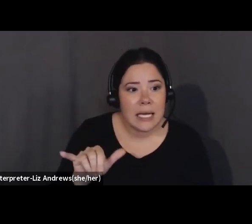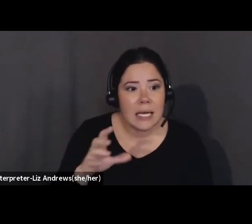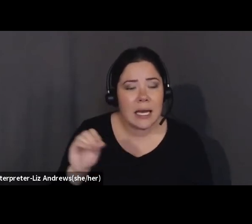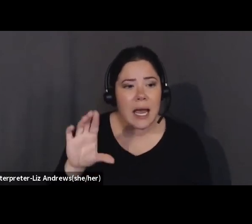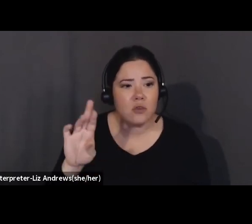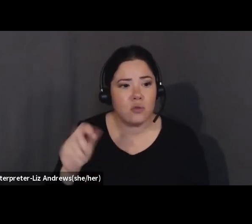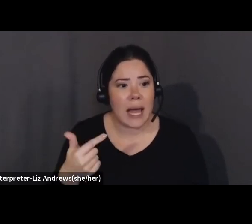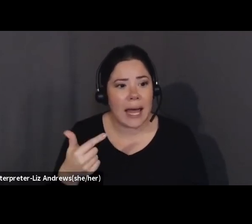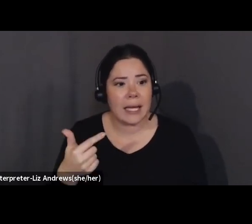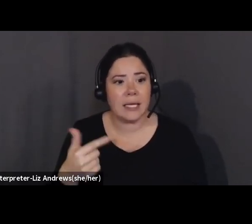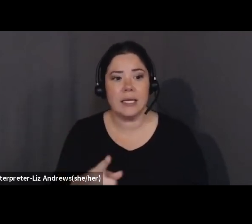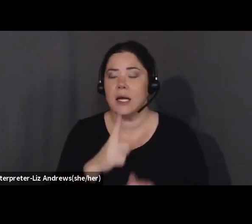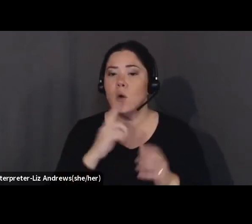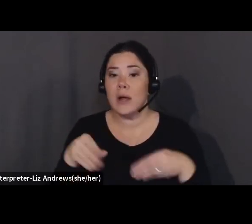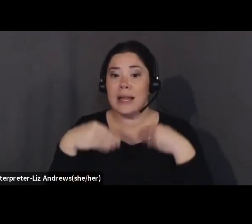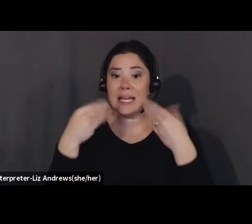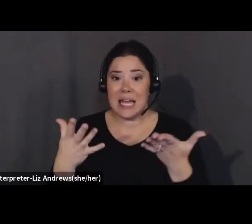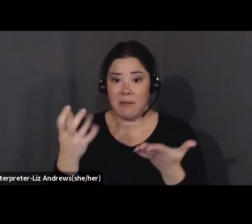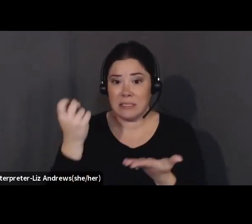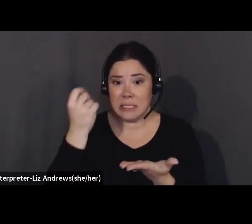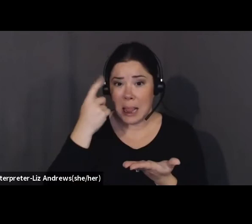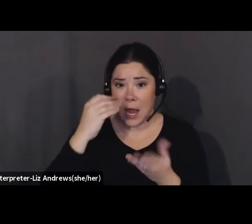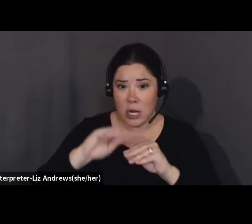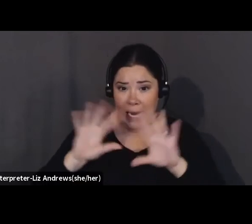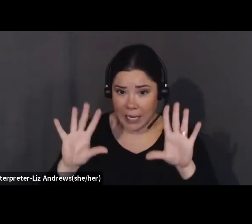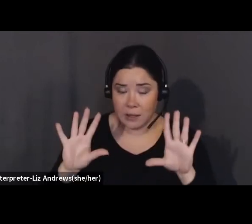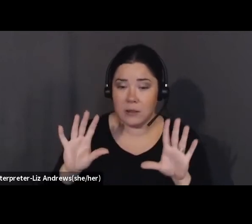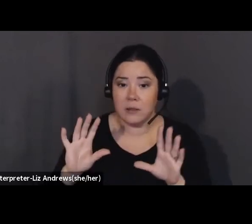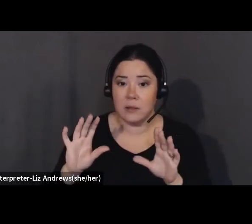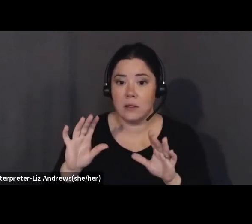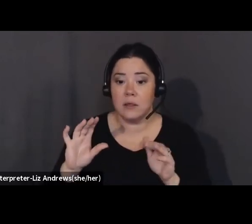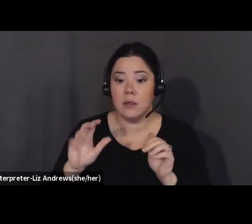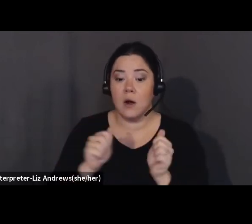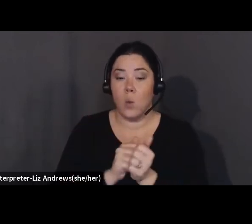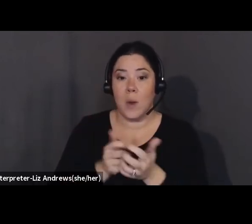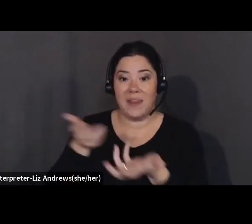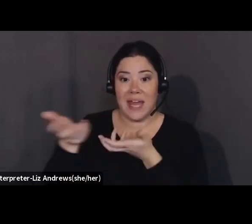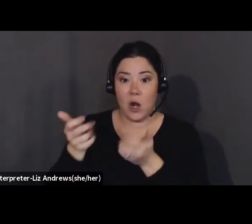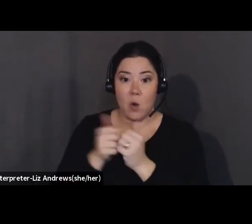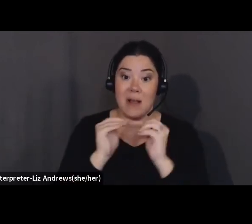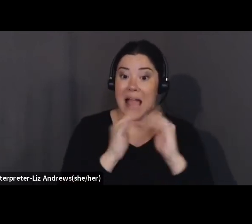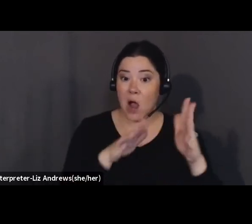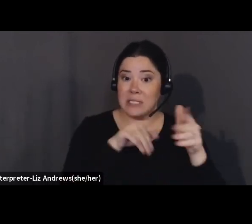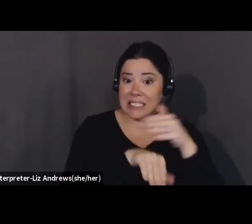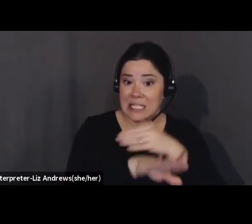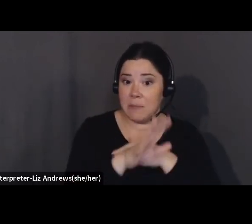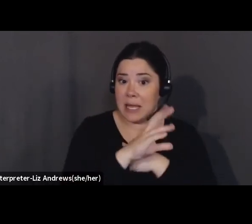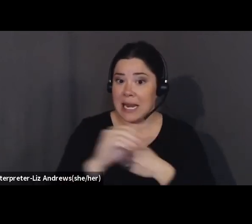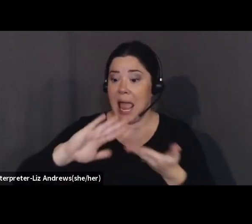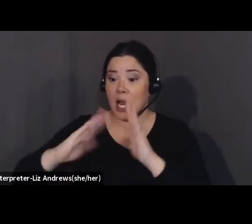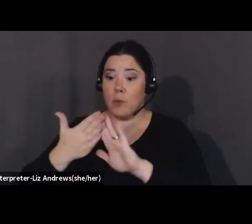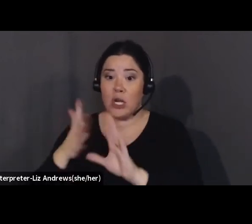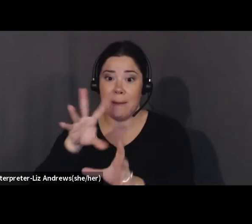really provides some clarity on the interaction between housing accessibility and community